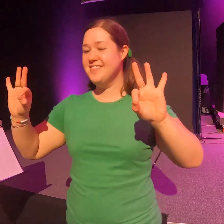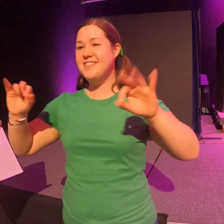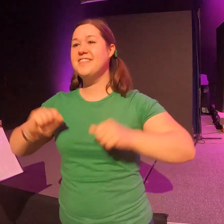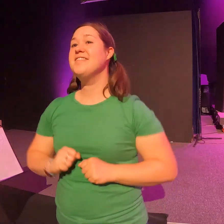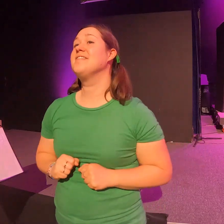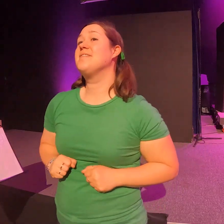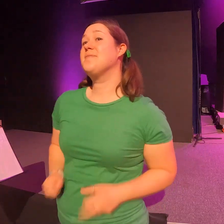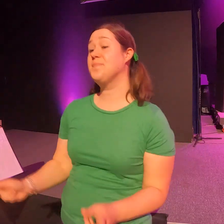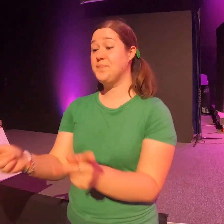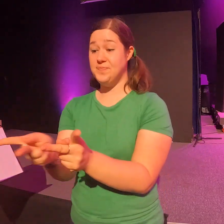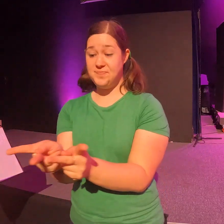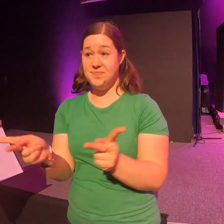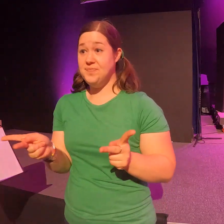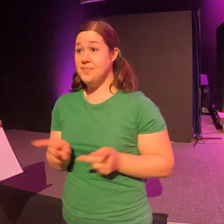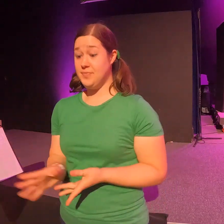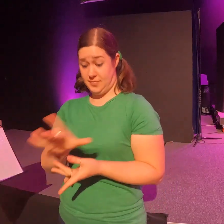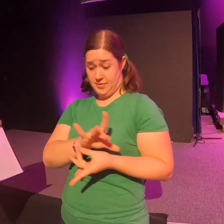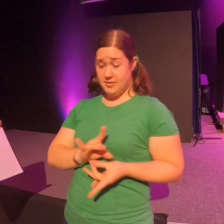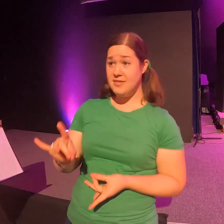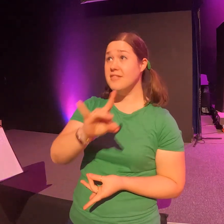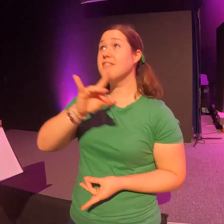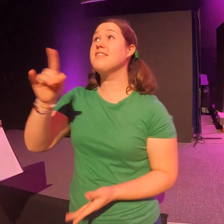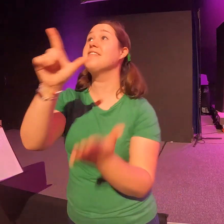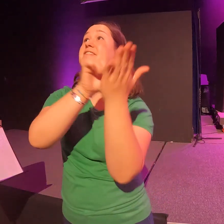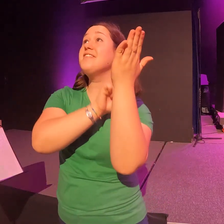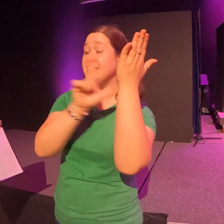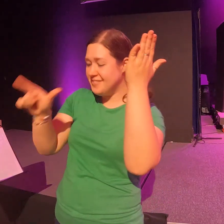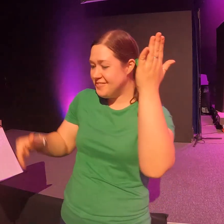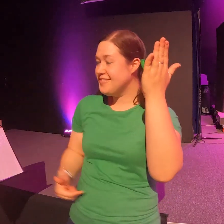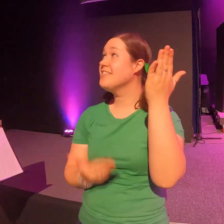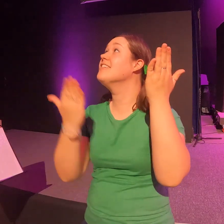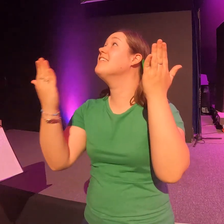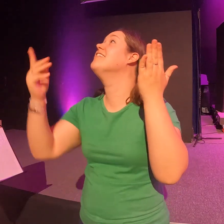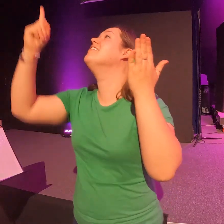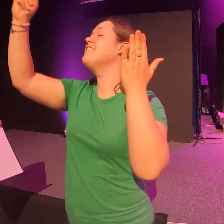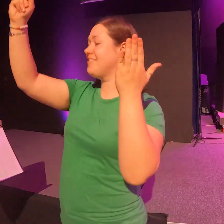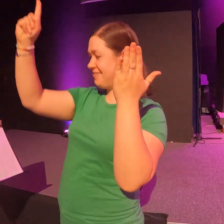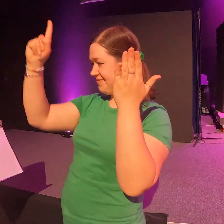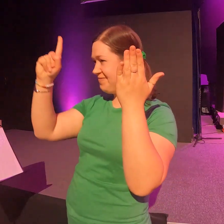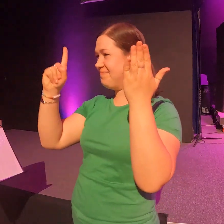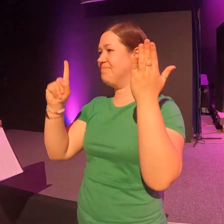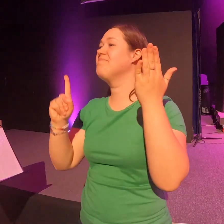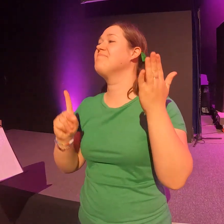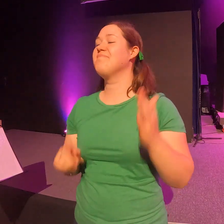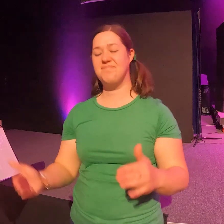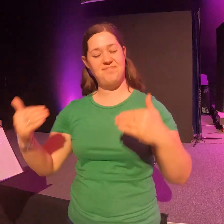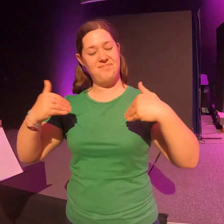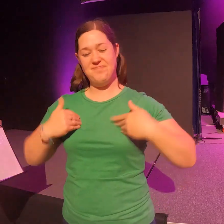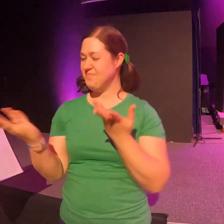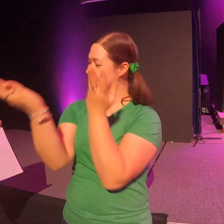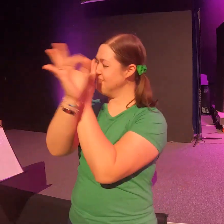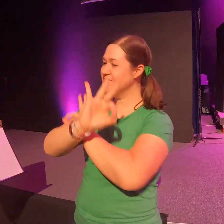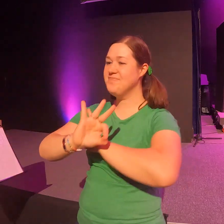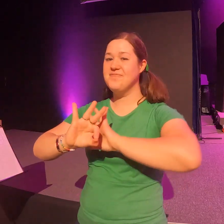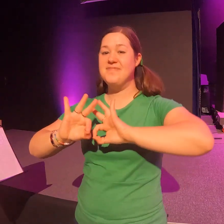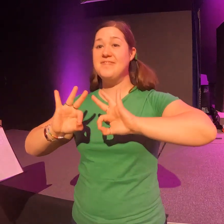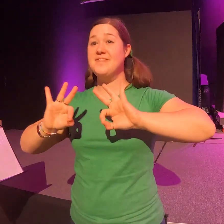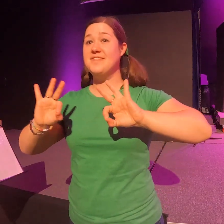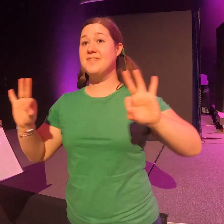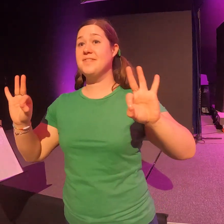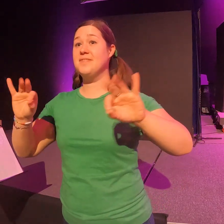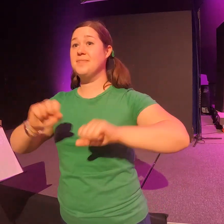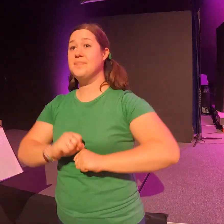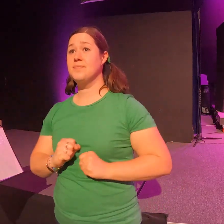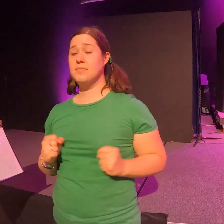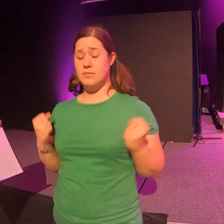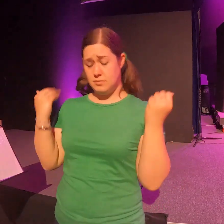freedom. Where the Spirit of the Lord is, there is freedom, there is